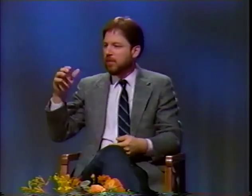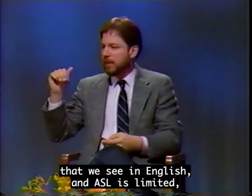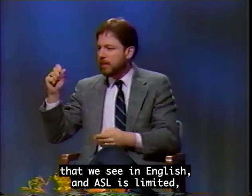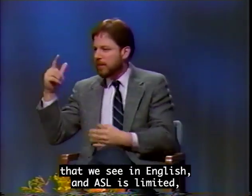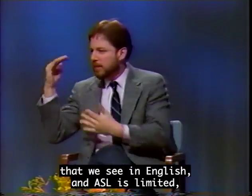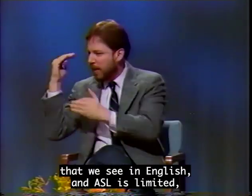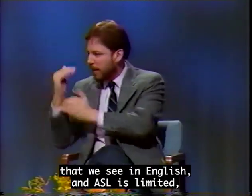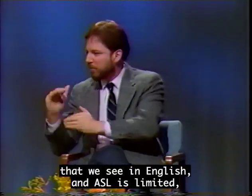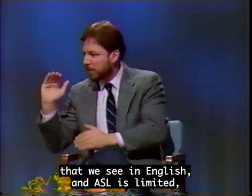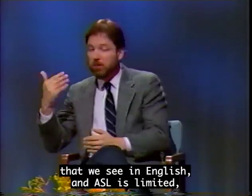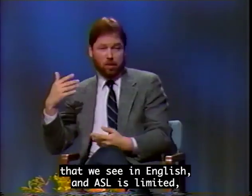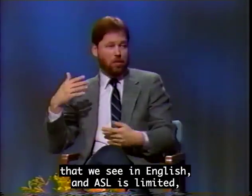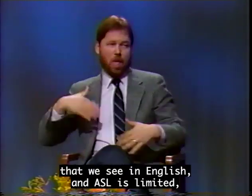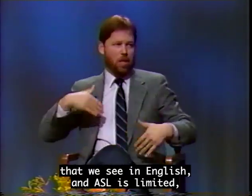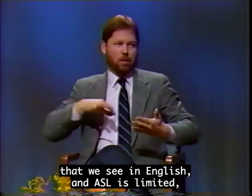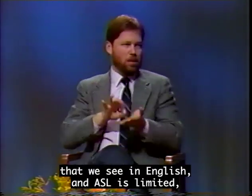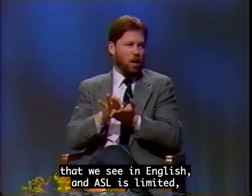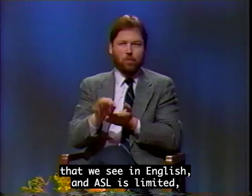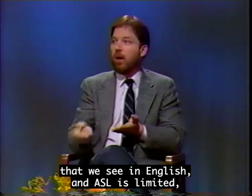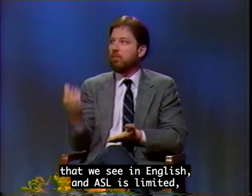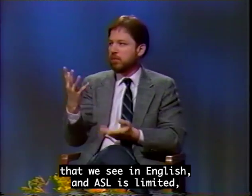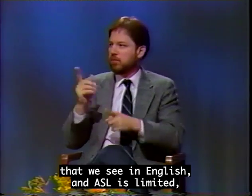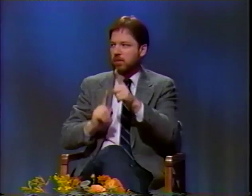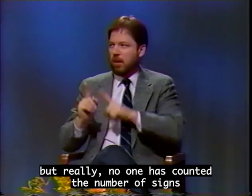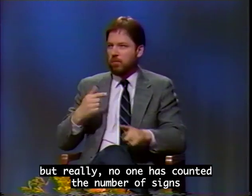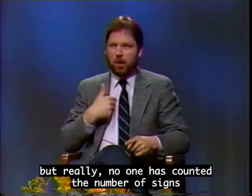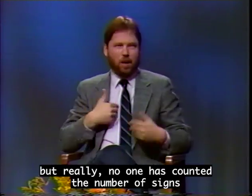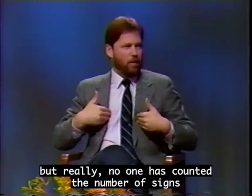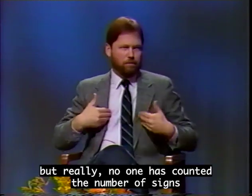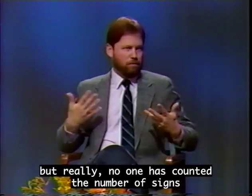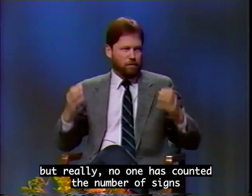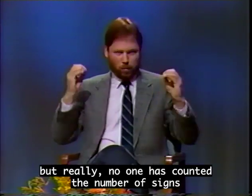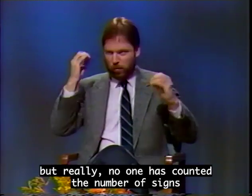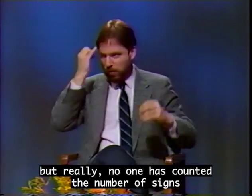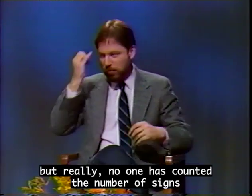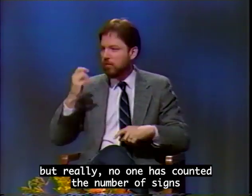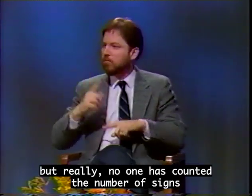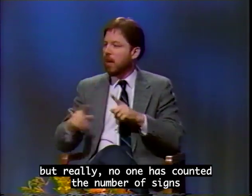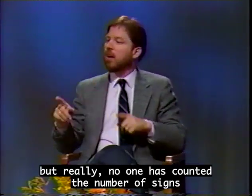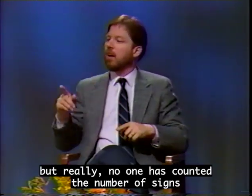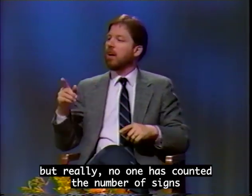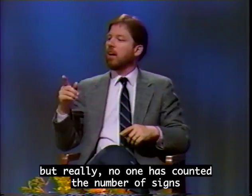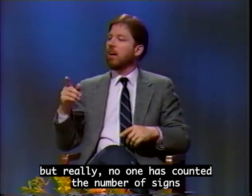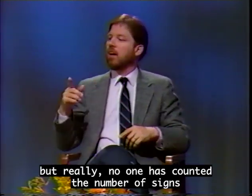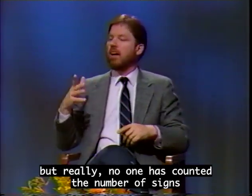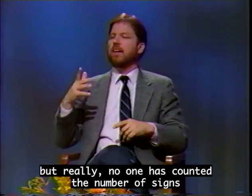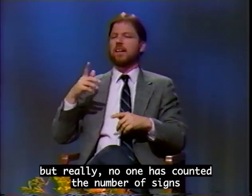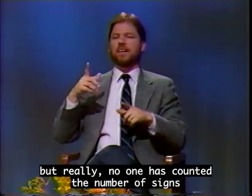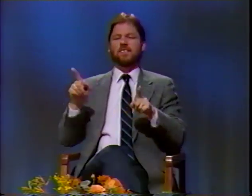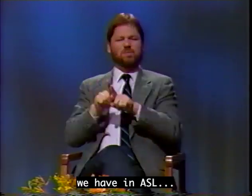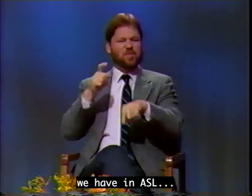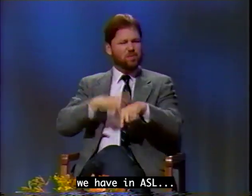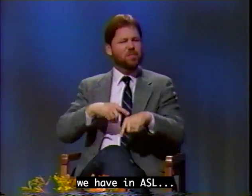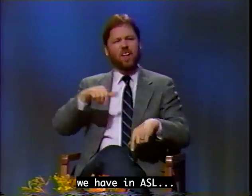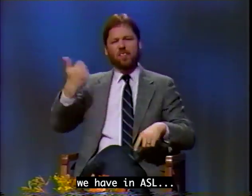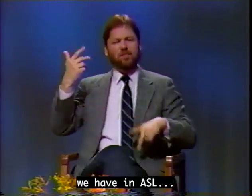that we see in English, and ASL is limited. But really, no one has counted the number of signs we have in